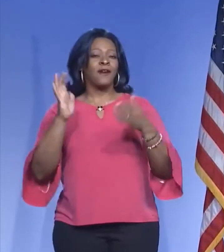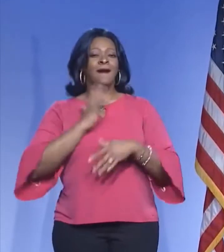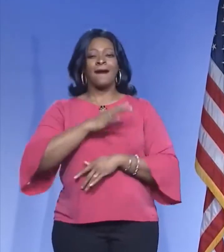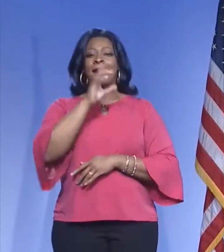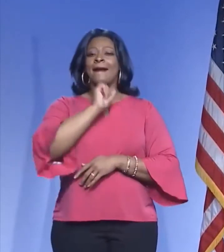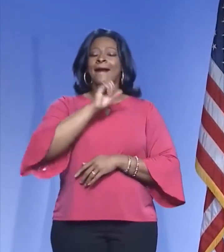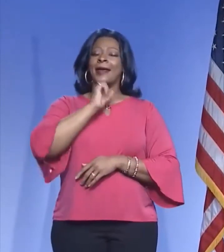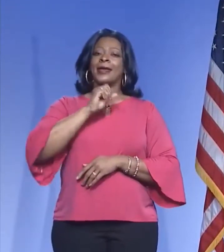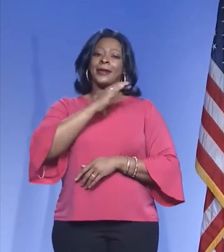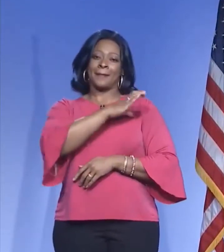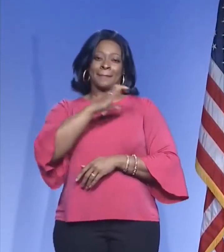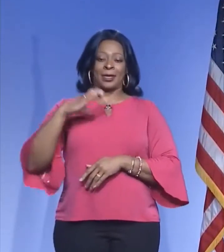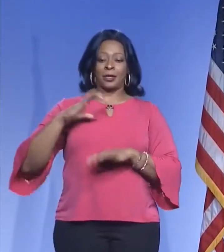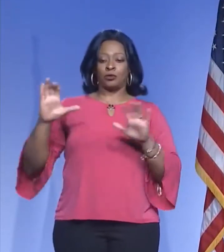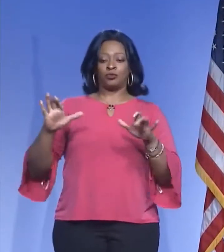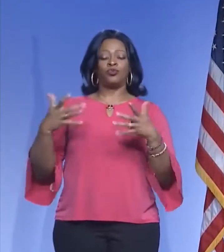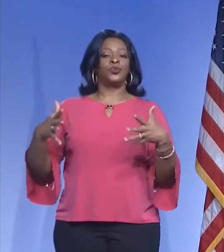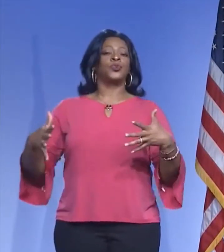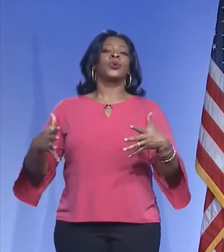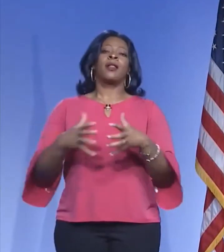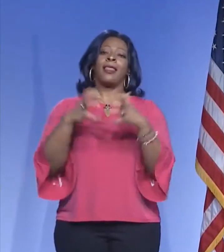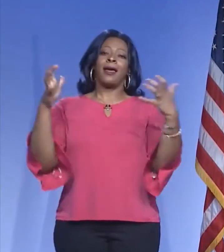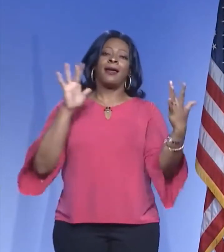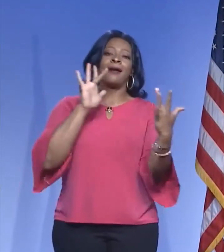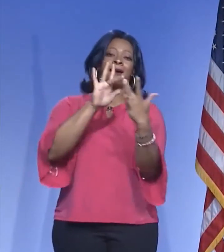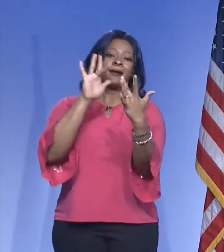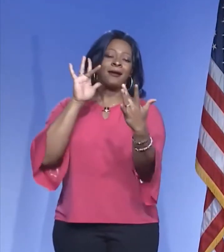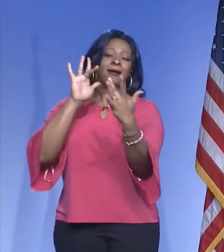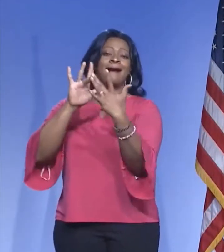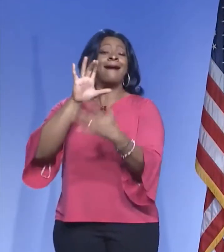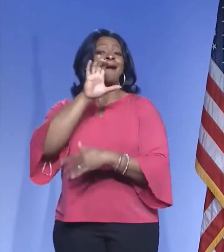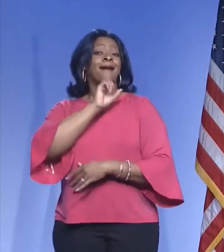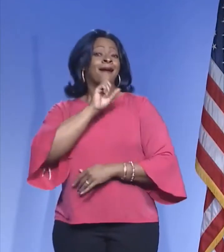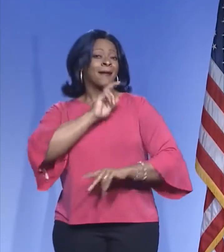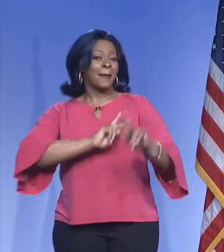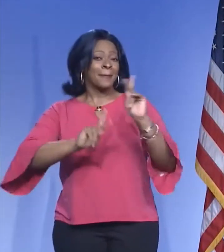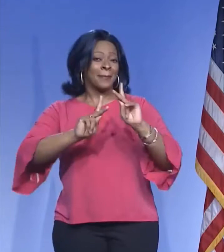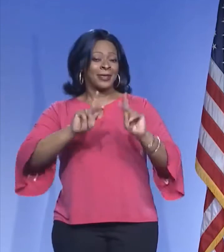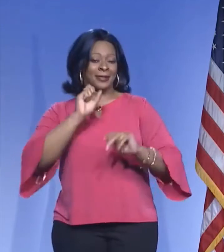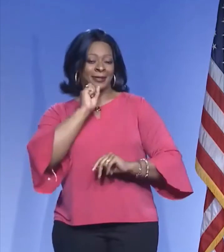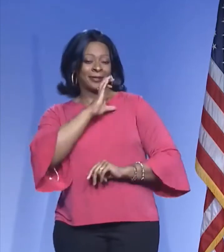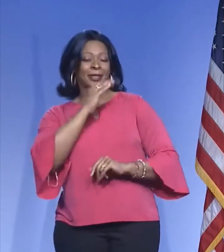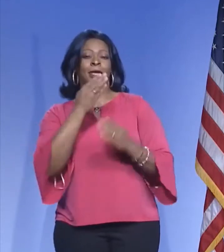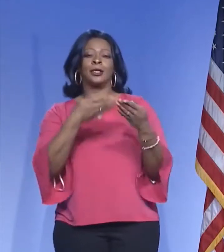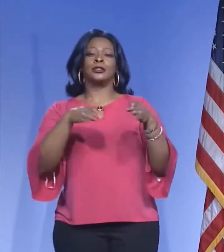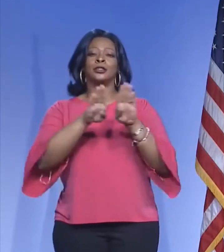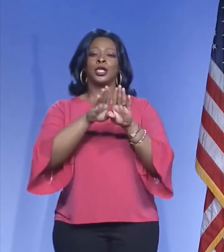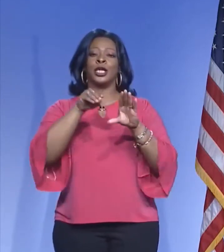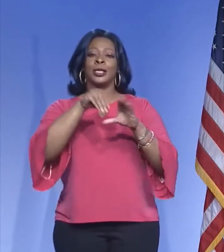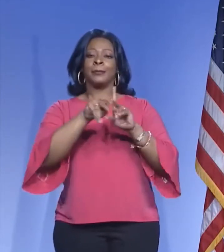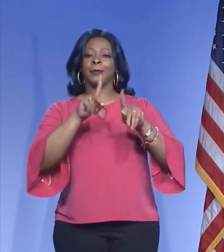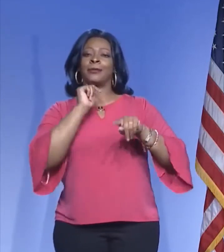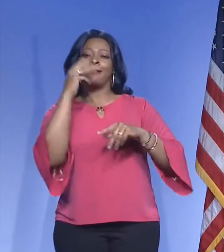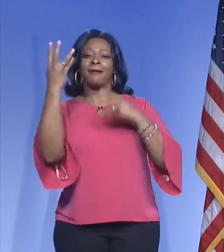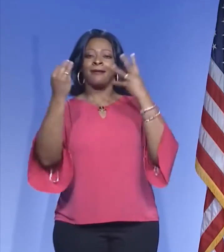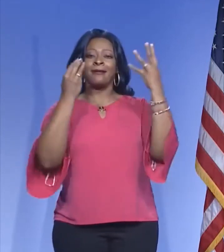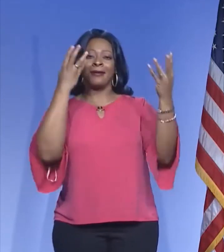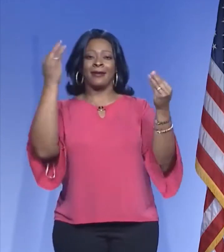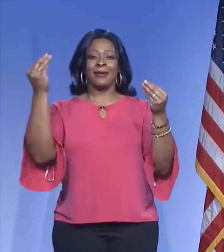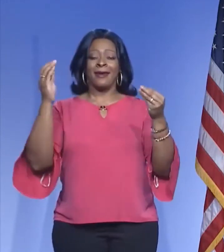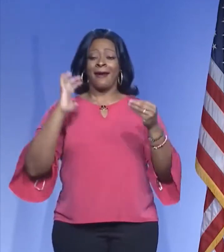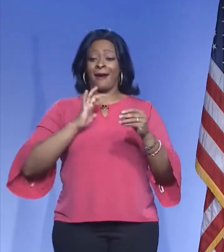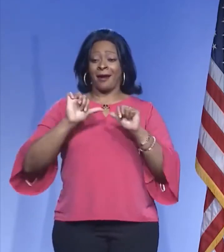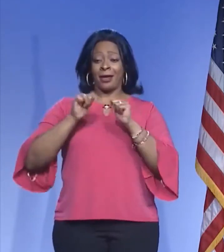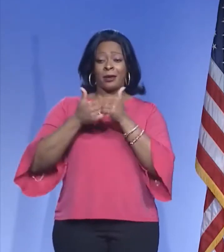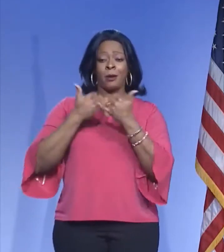Aging Commission have been doing significant outreach to seniors who are shut in. Already, our Aging Commission has made direct calls to